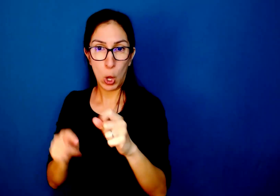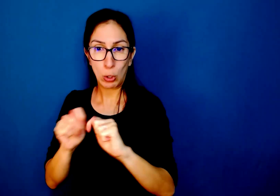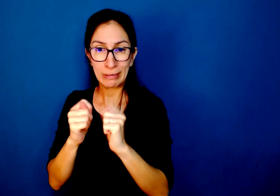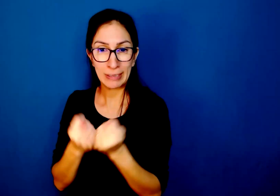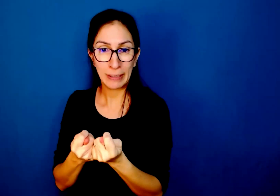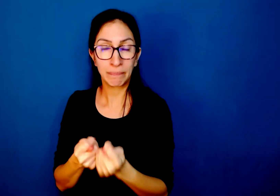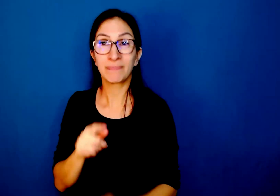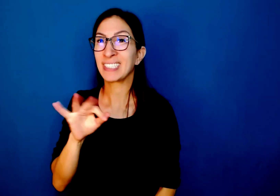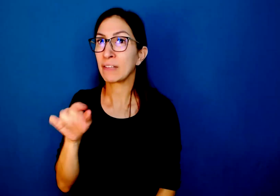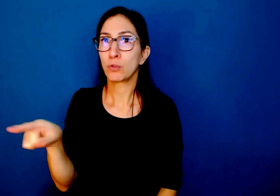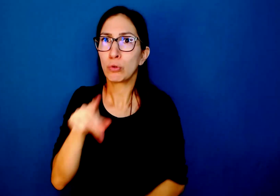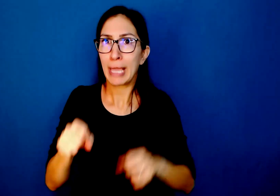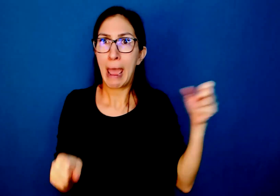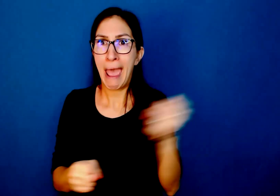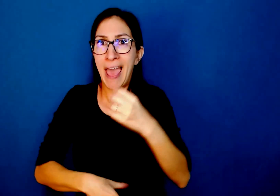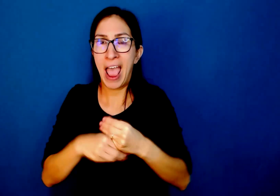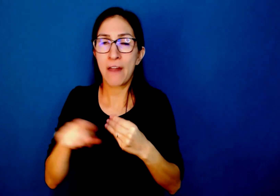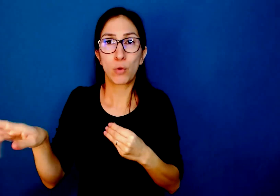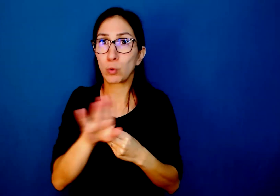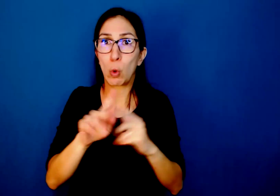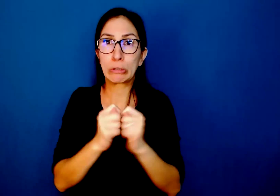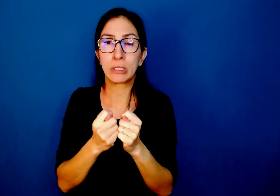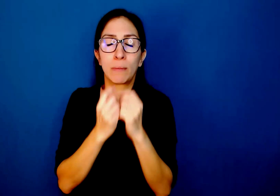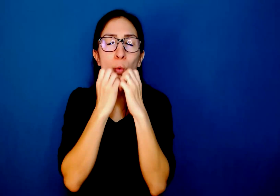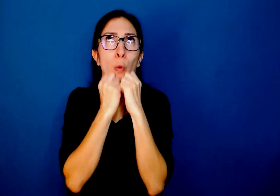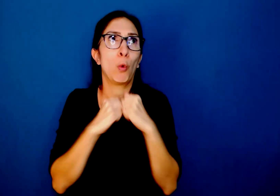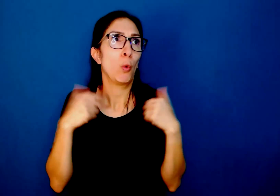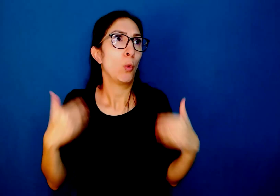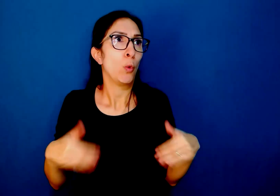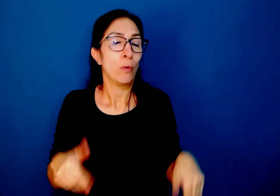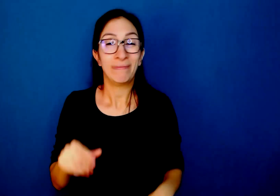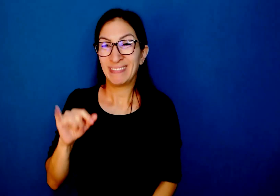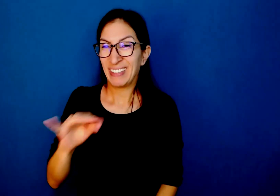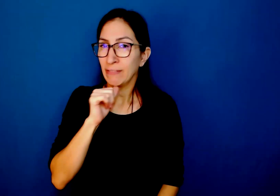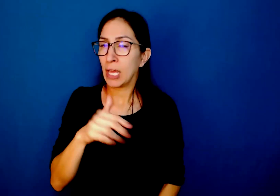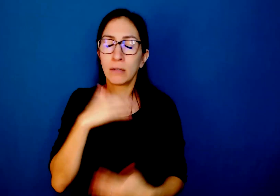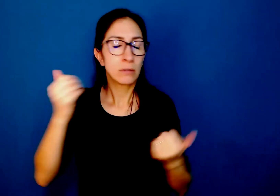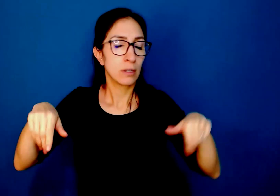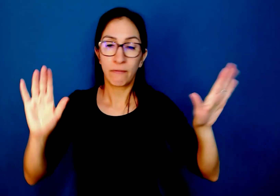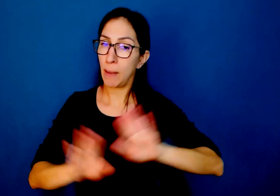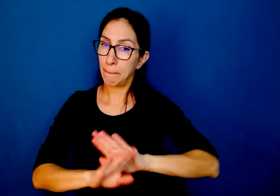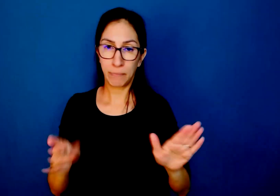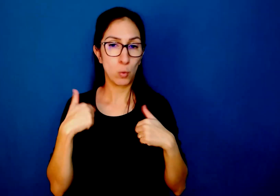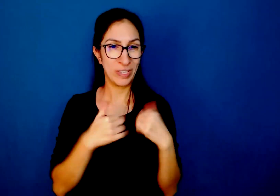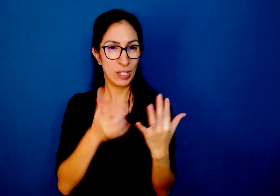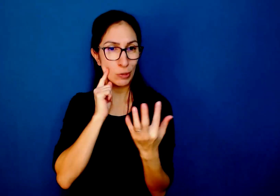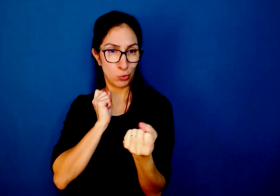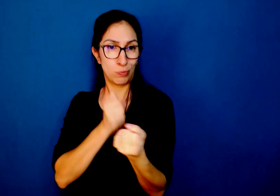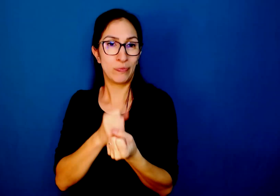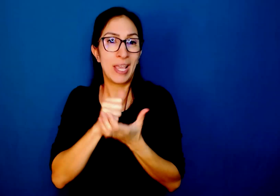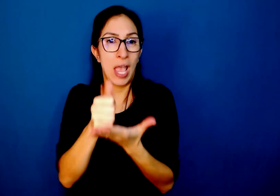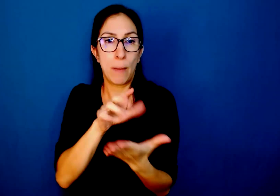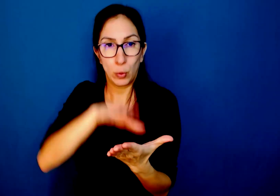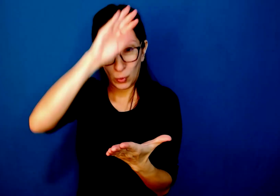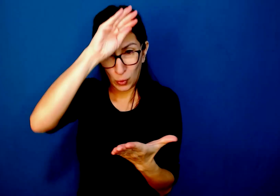own team, it's invaluable. But if not, don't give up. We're here to help you learn a few ways to improve the websites you build without